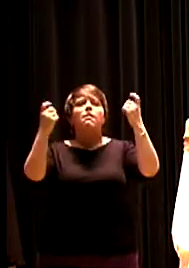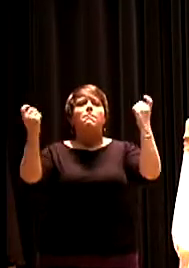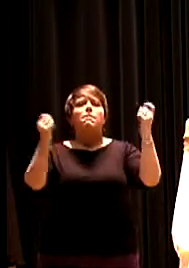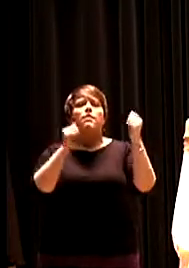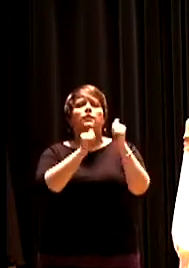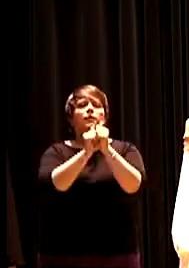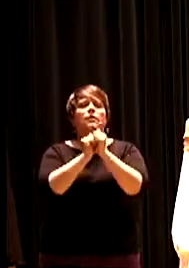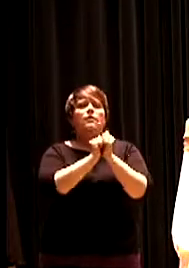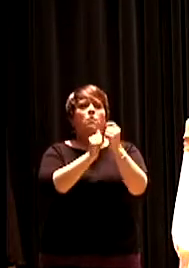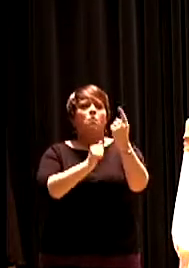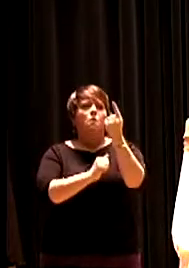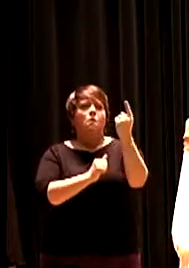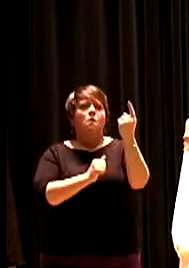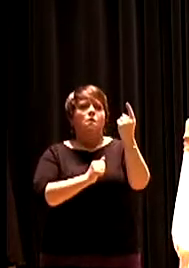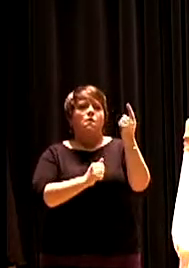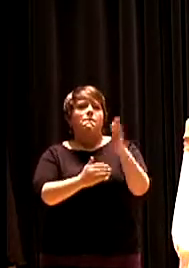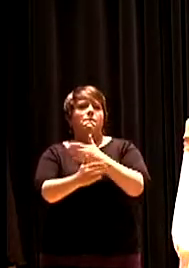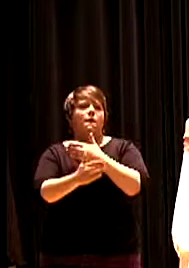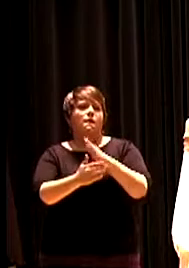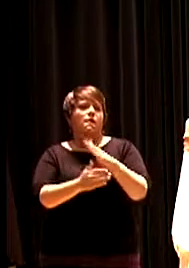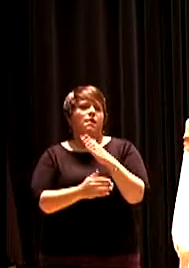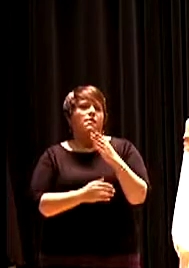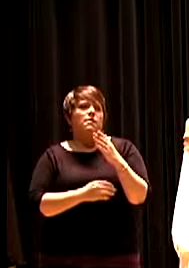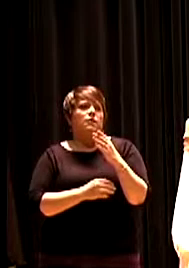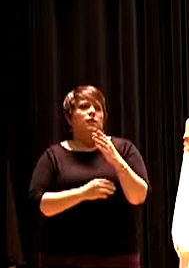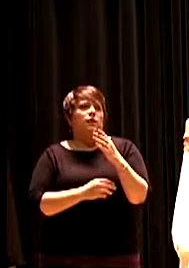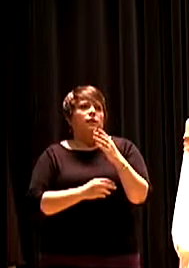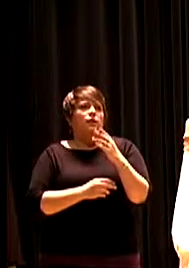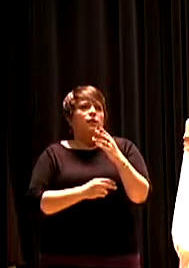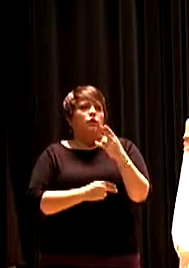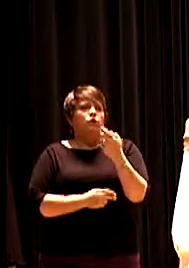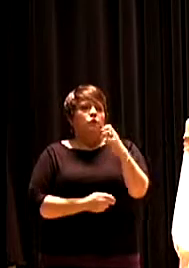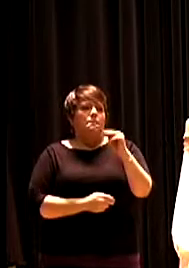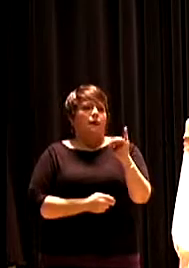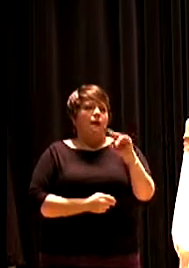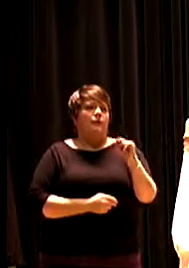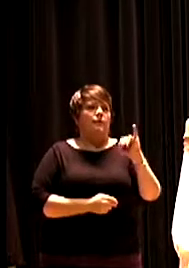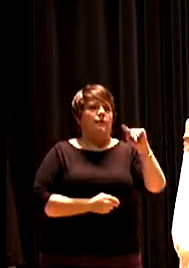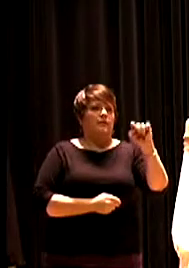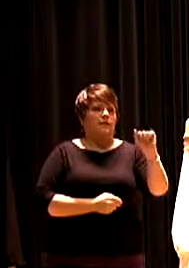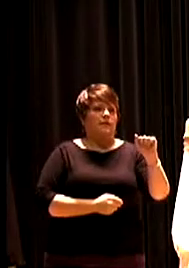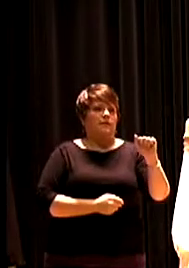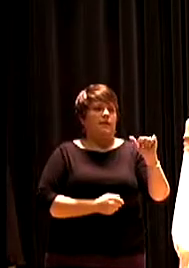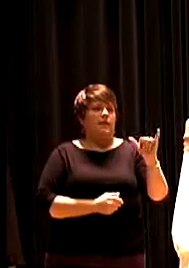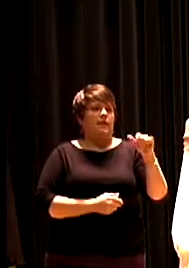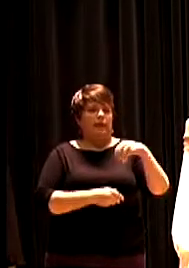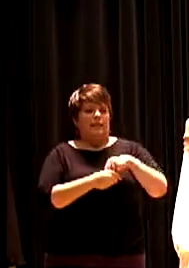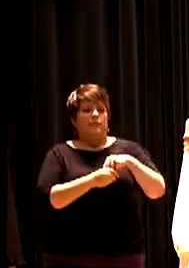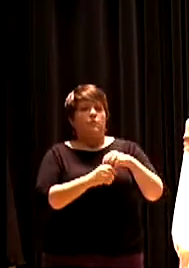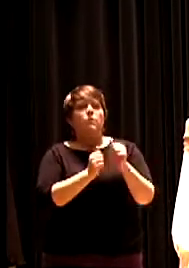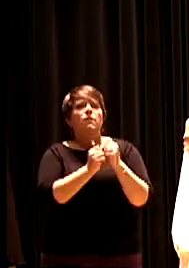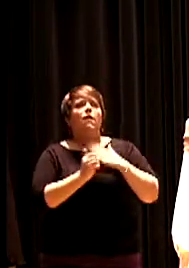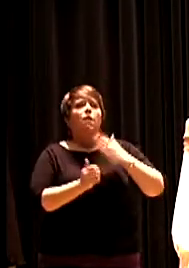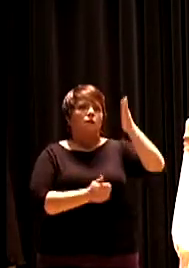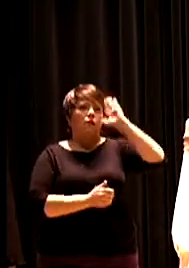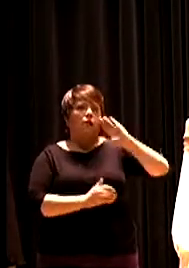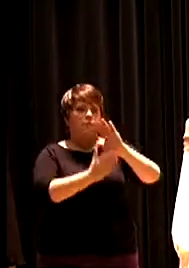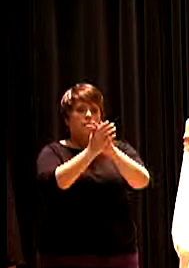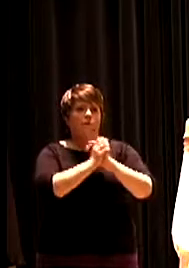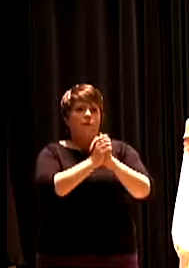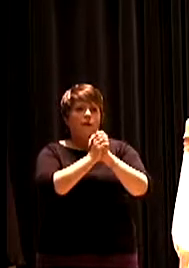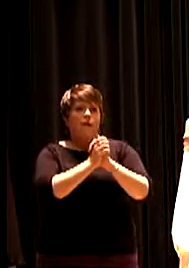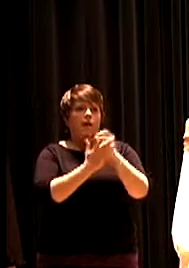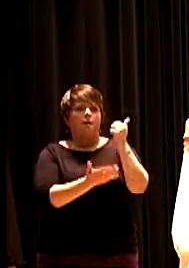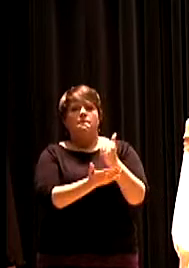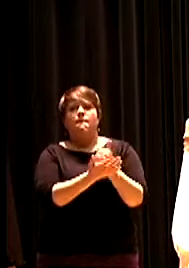common band of humanity in the kingdom of our Lord and our God, we pray.